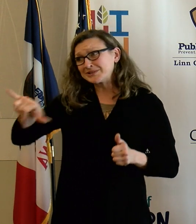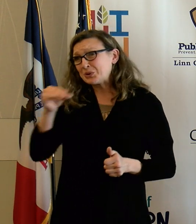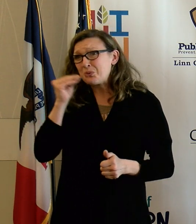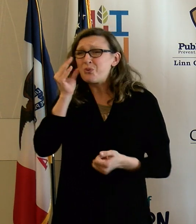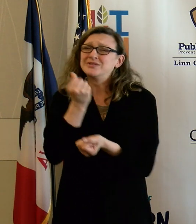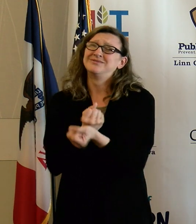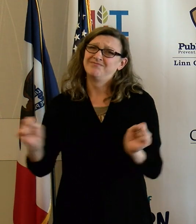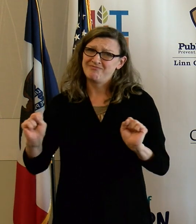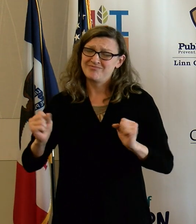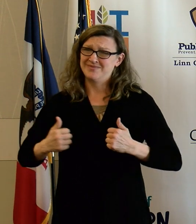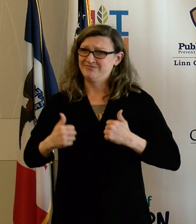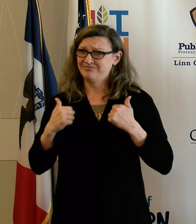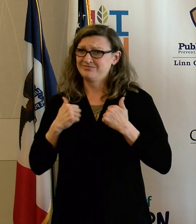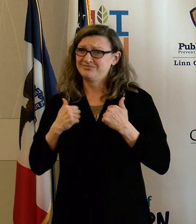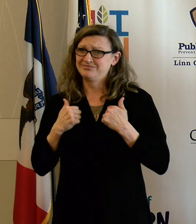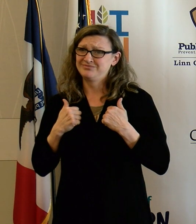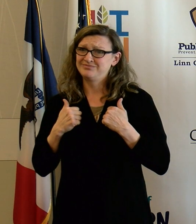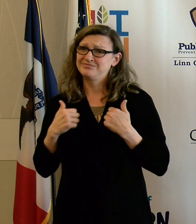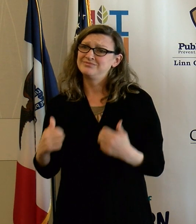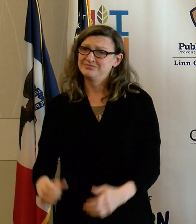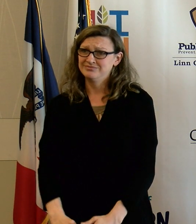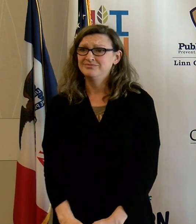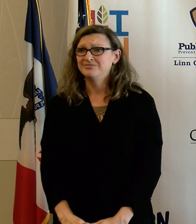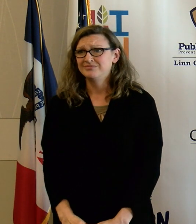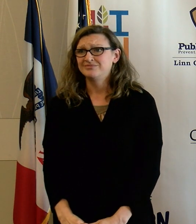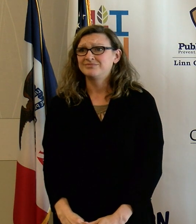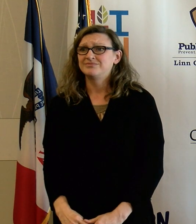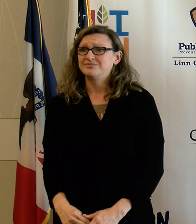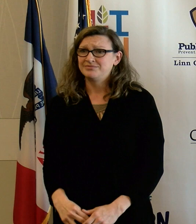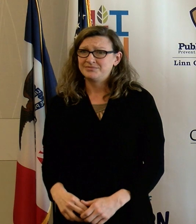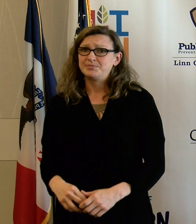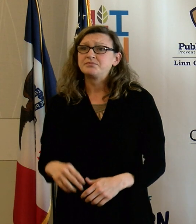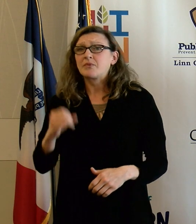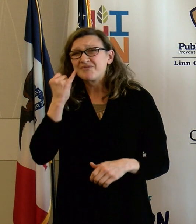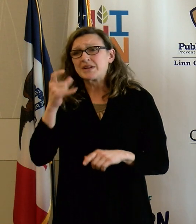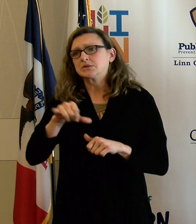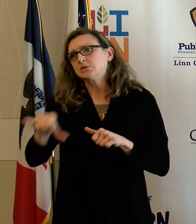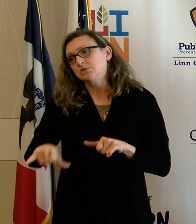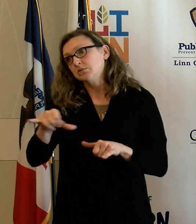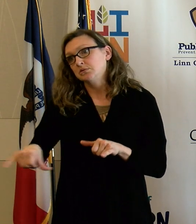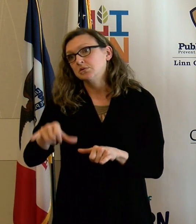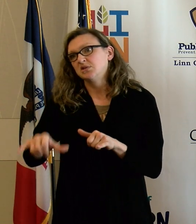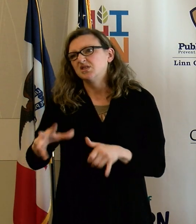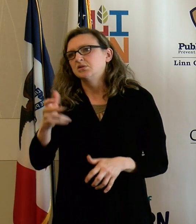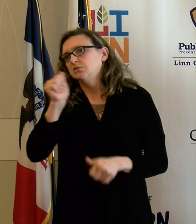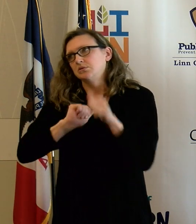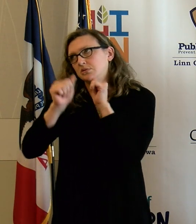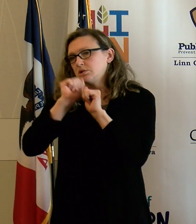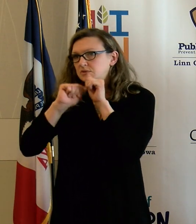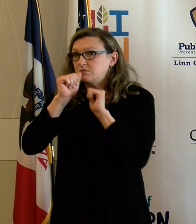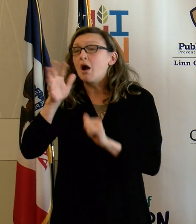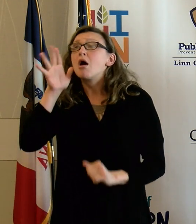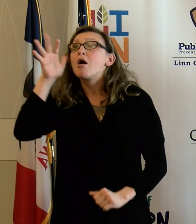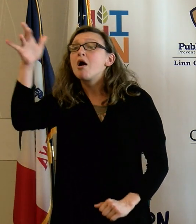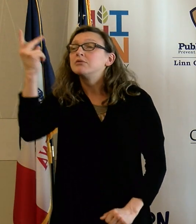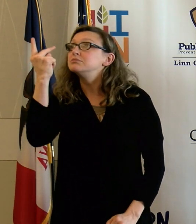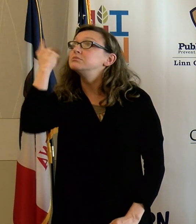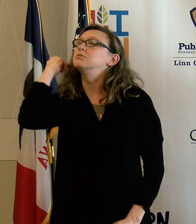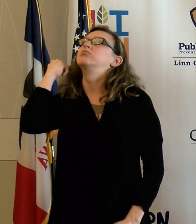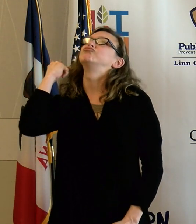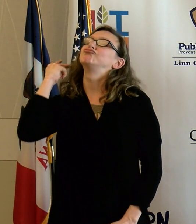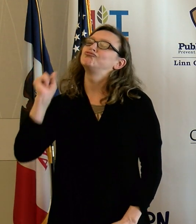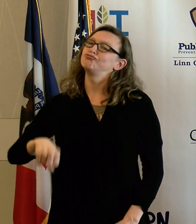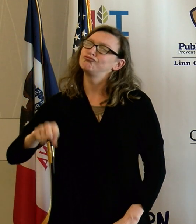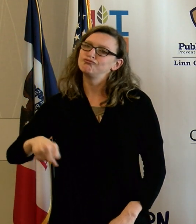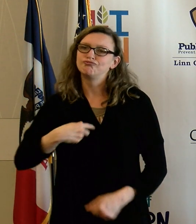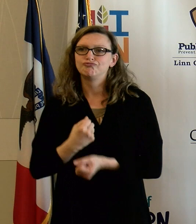on this time and criticize our leaders who pushed for doing too much or moving too swiftly. This is